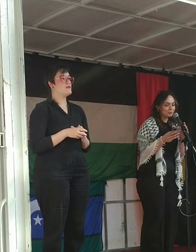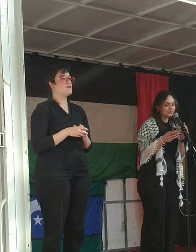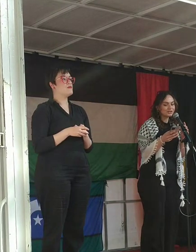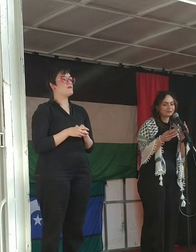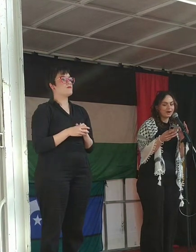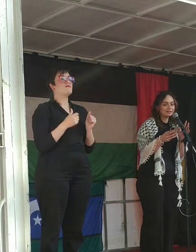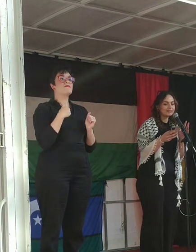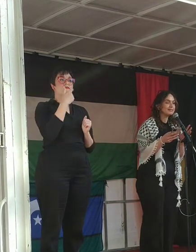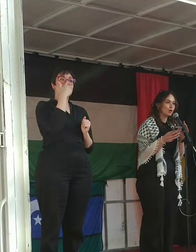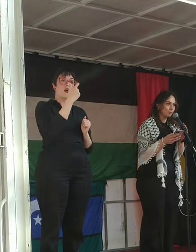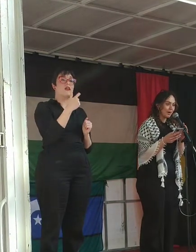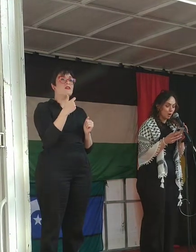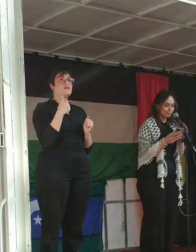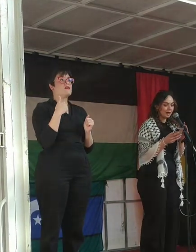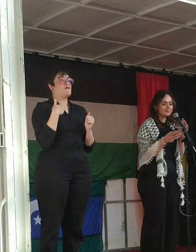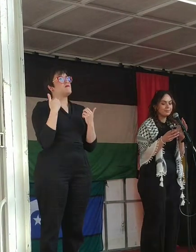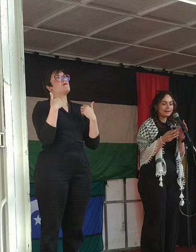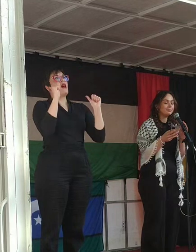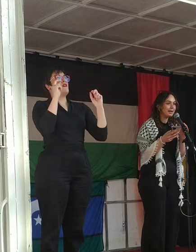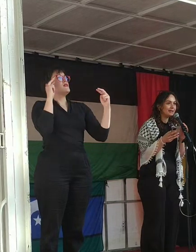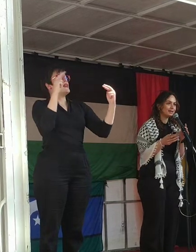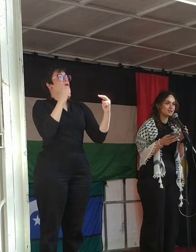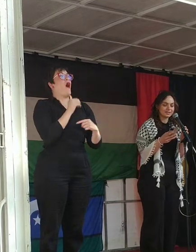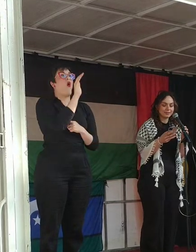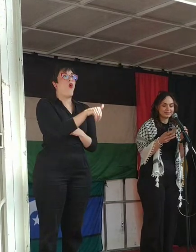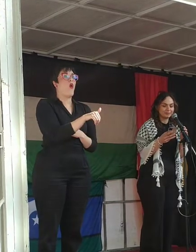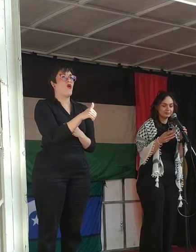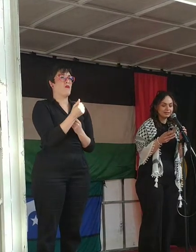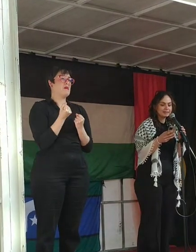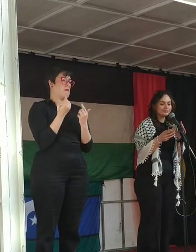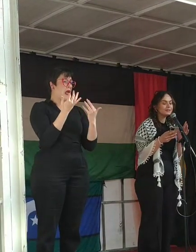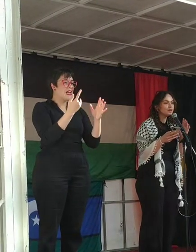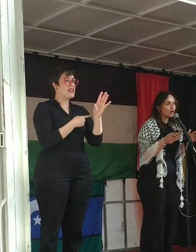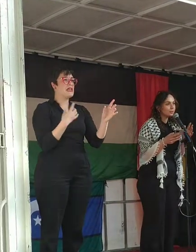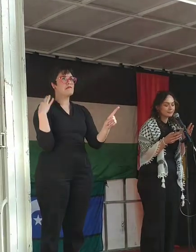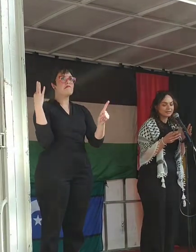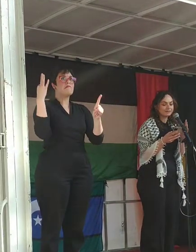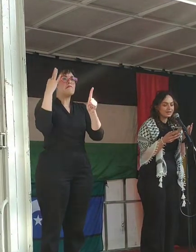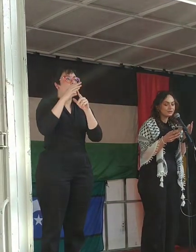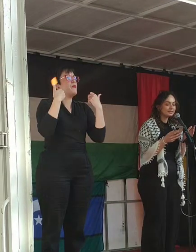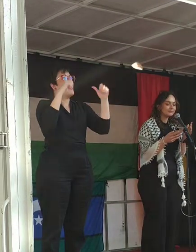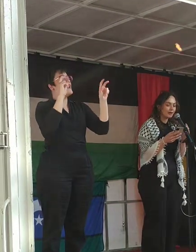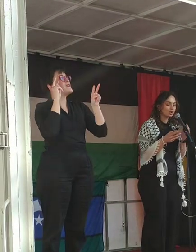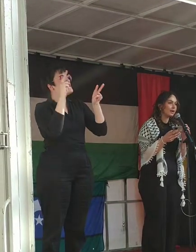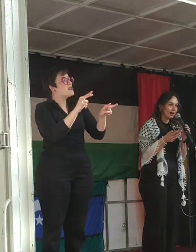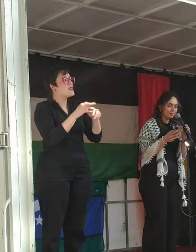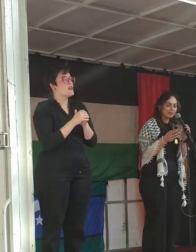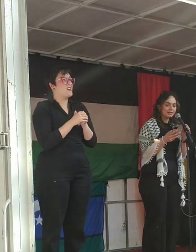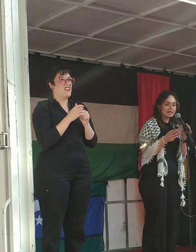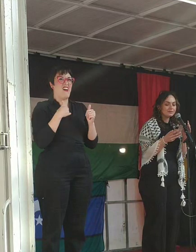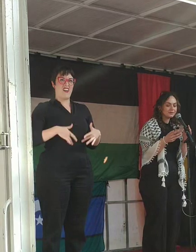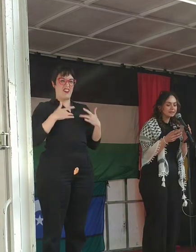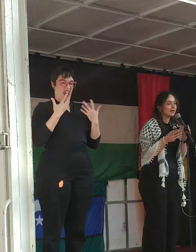I had the privilege of finally seeing my home after many, many years of displacement. The feeling of home is something I've never really felt growing